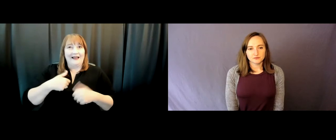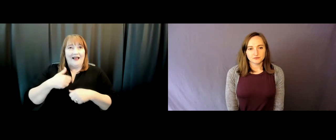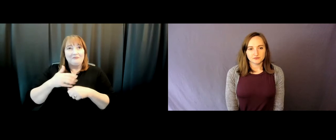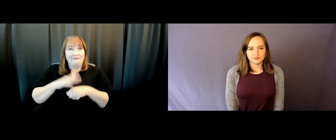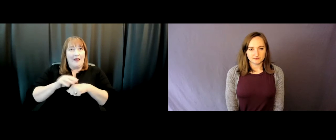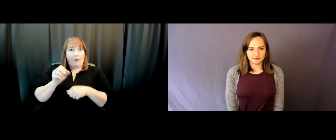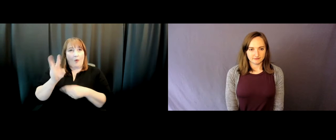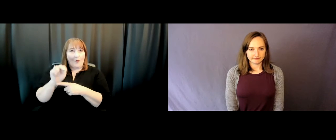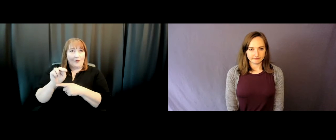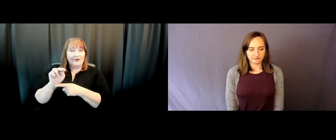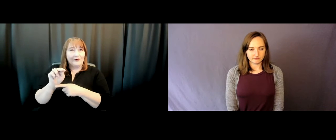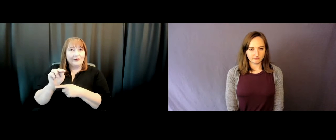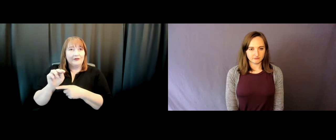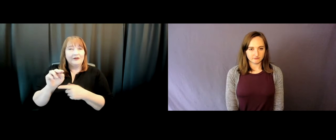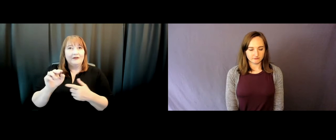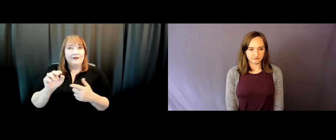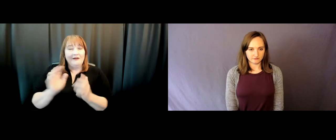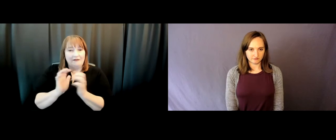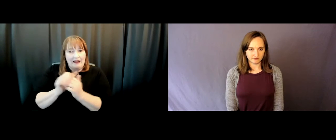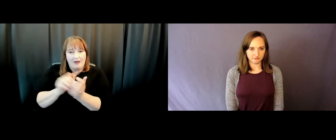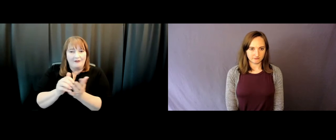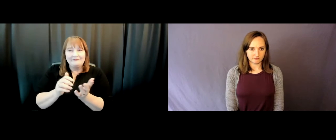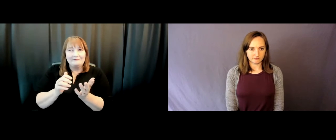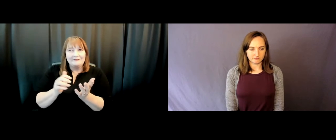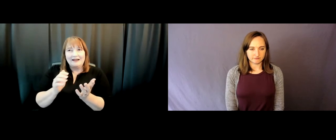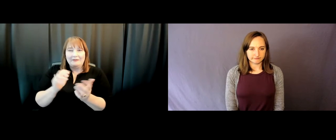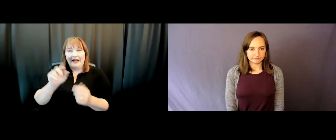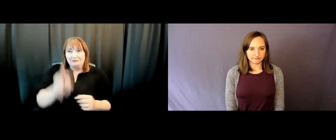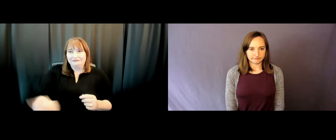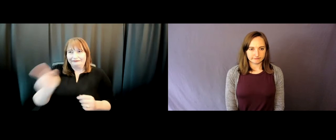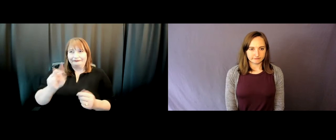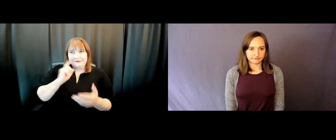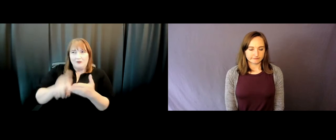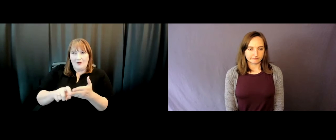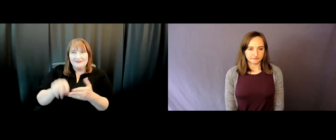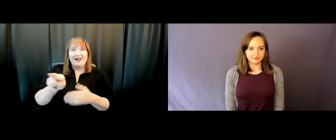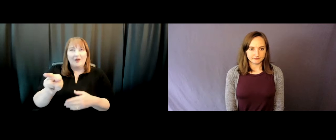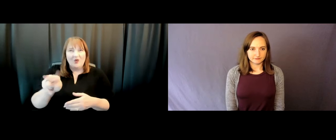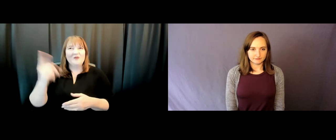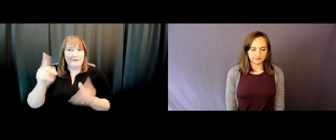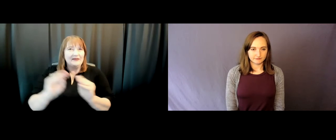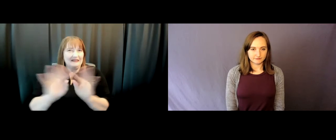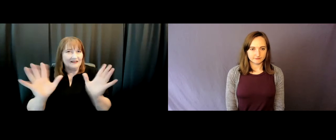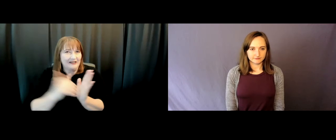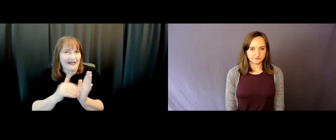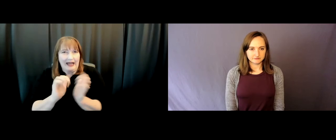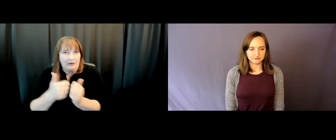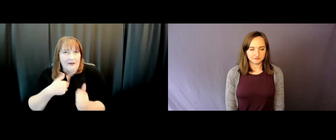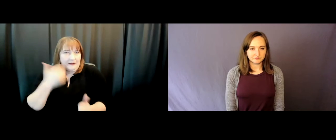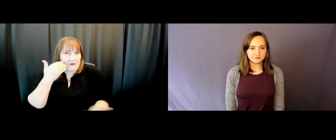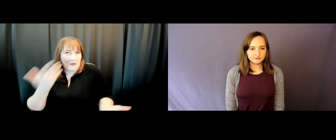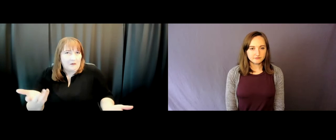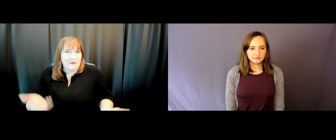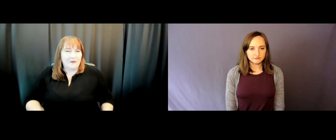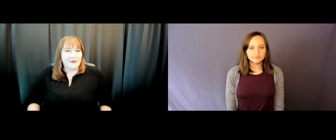tell that, okay, we're getting close to maybe something needs to be cleared? Yeah, I mean, so that's